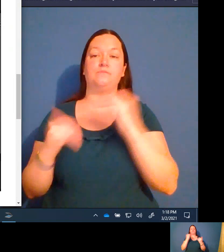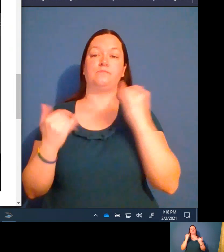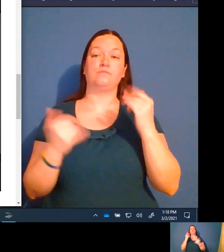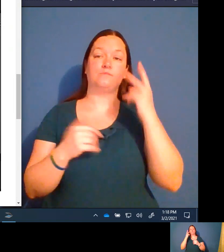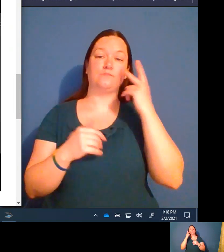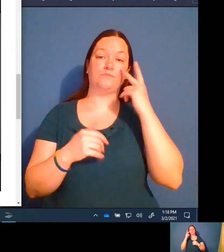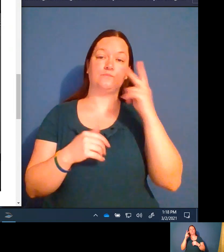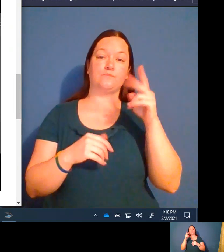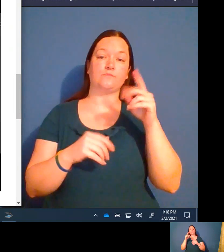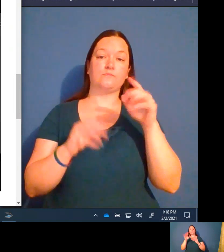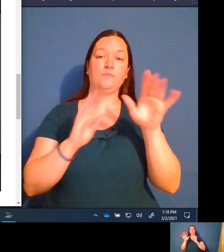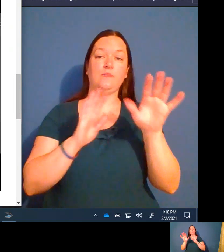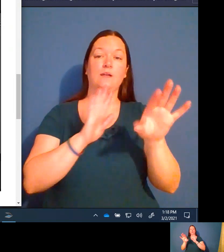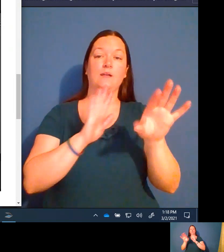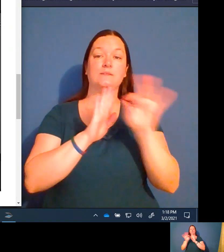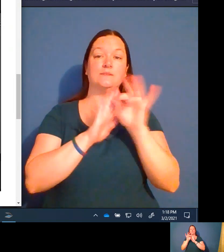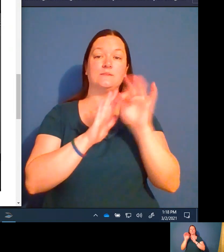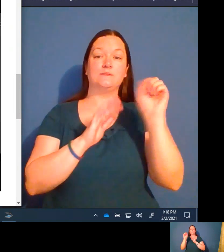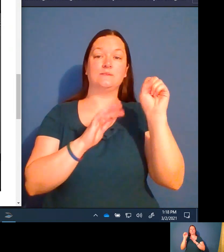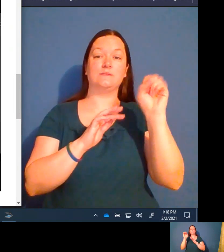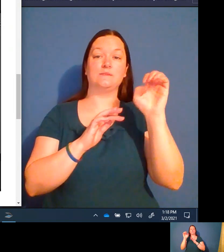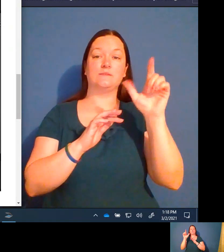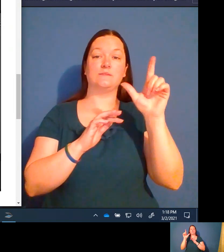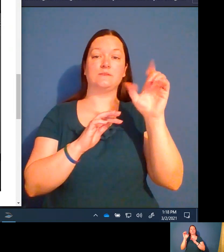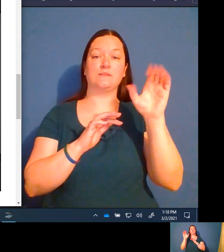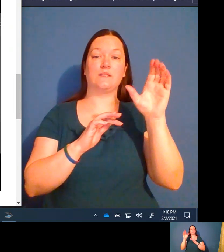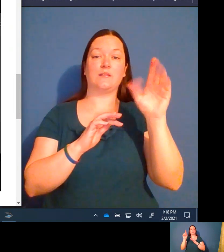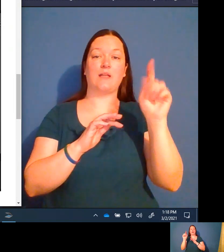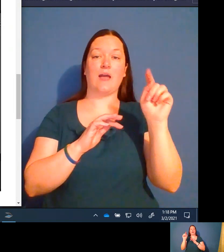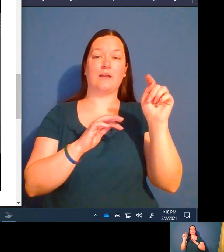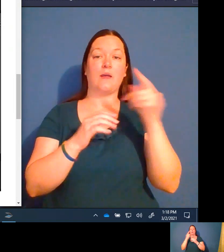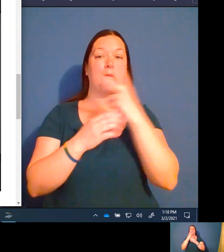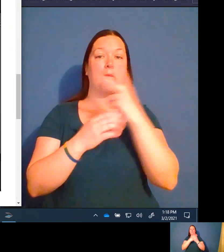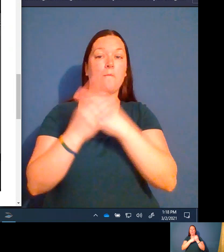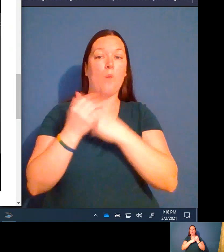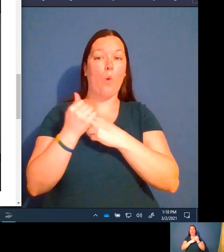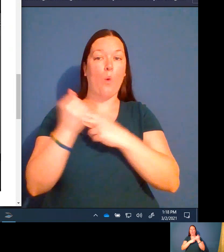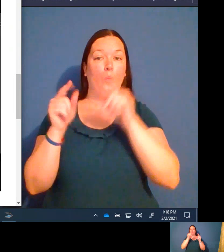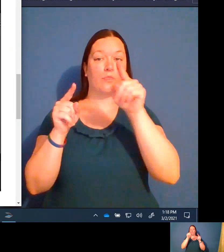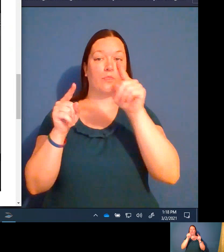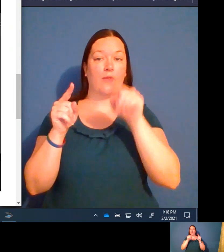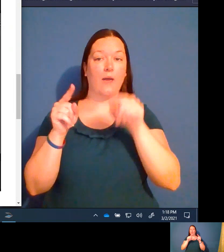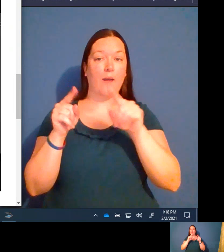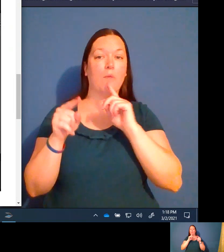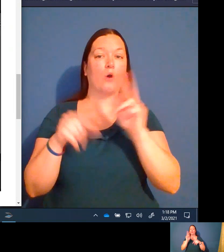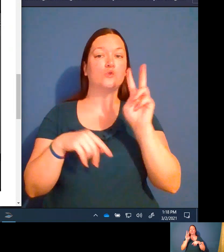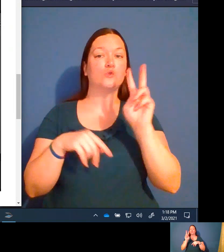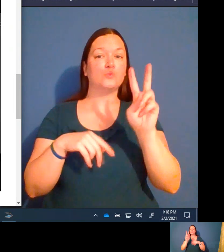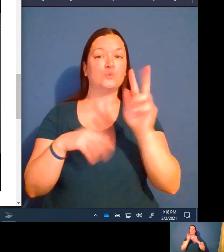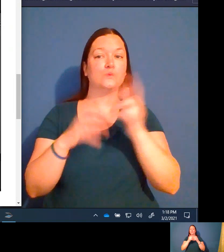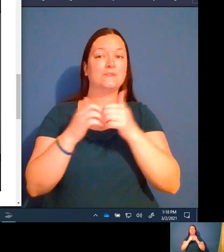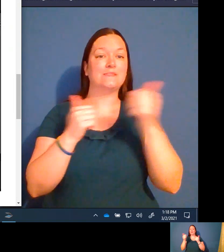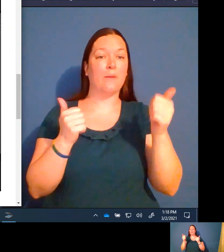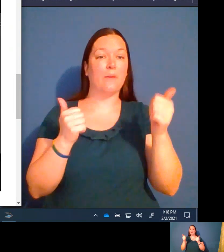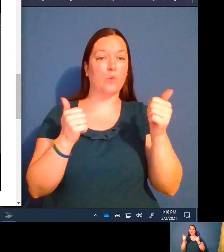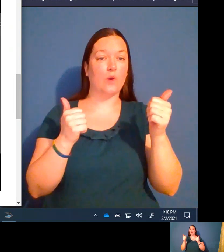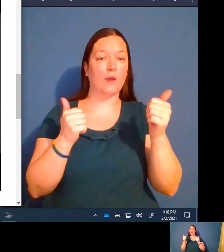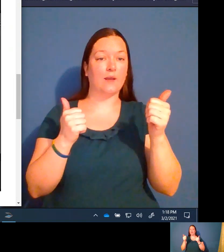go back to select the paintbrush. Notice that it is two separate objects. Okay, now if